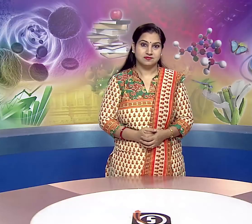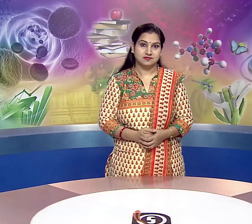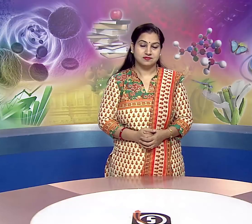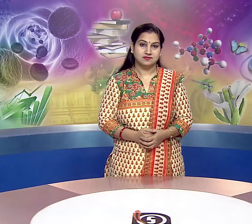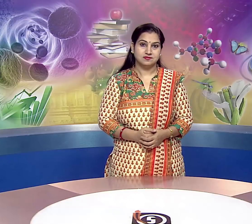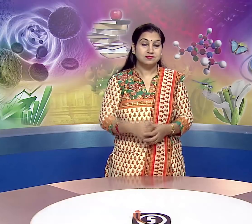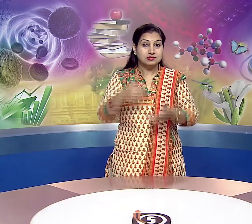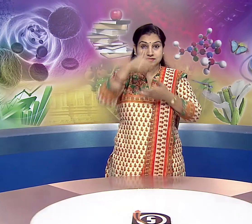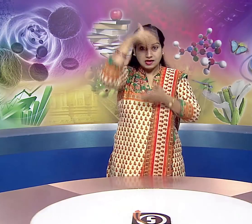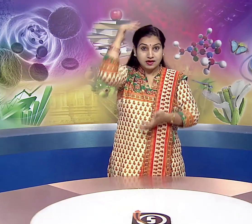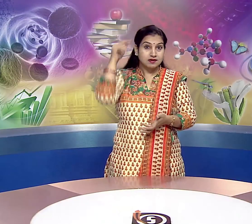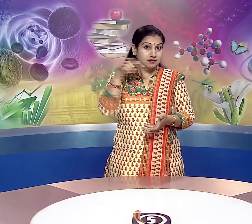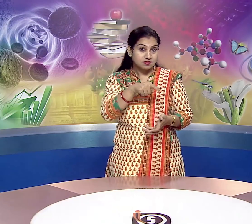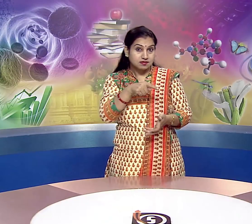The tiger followed them